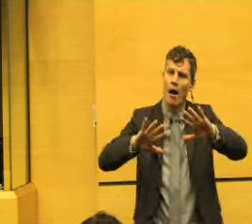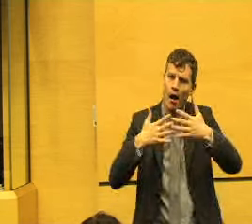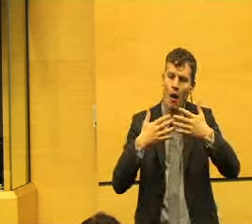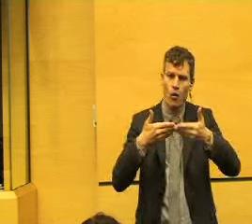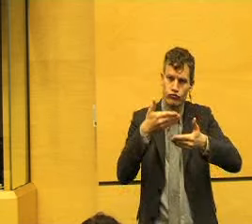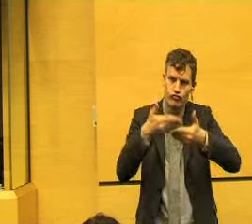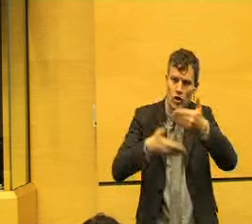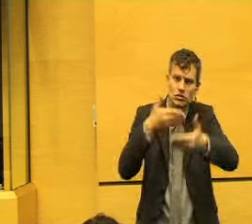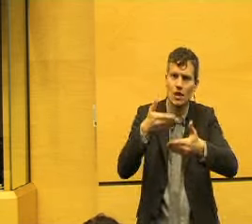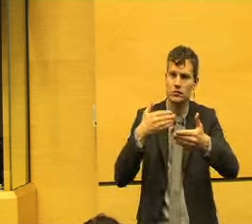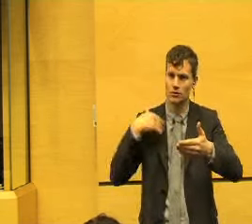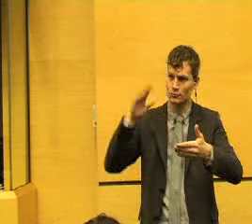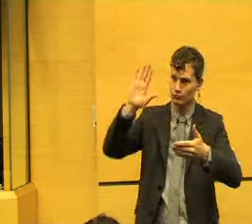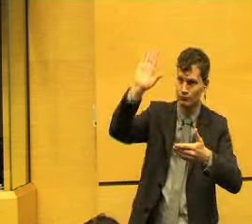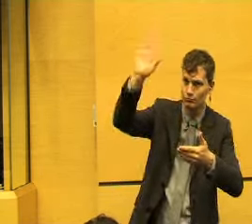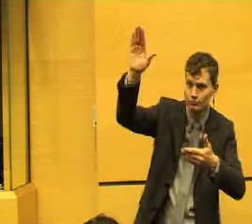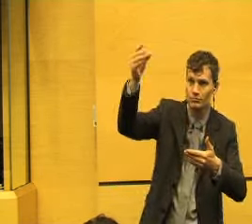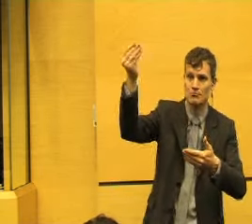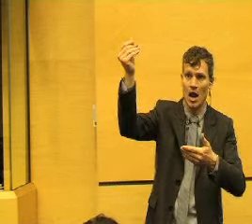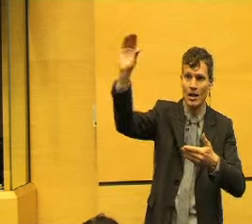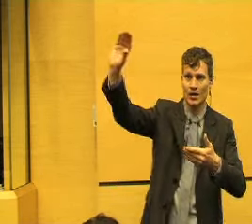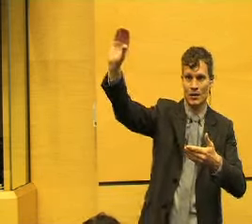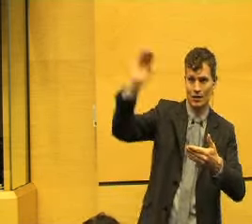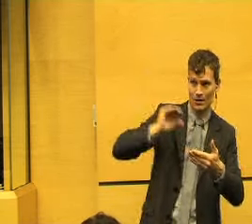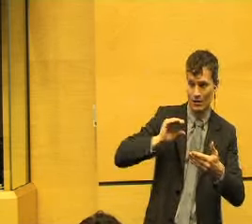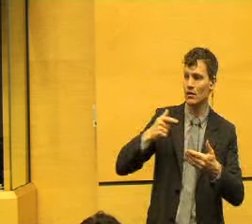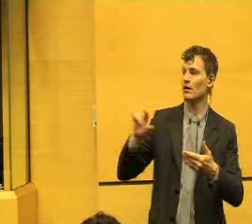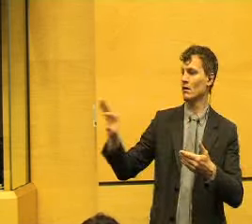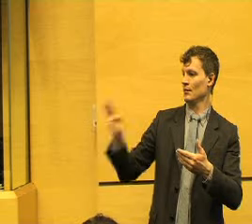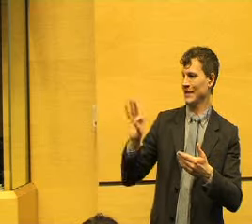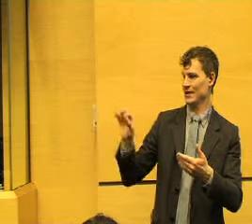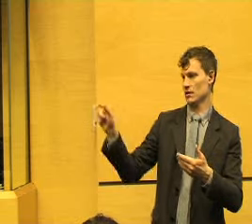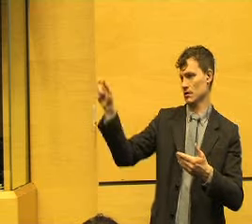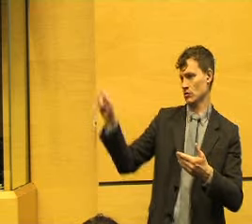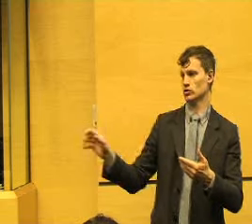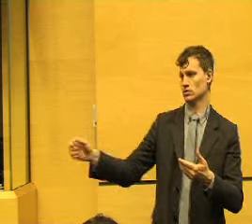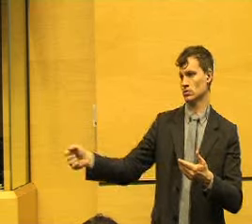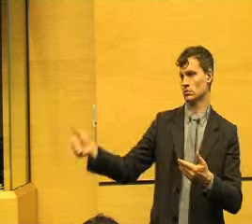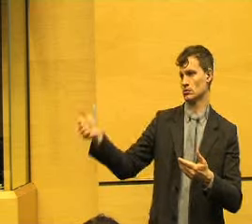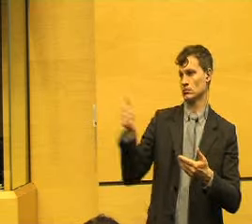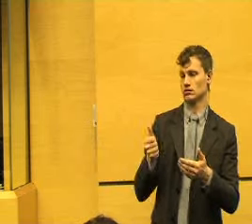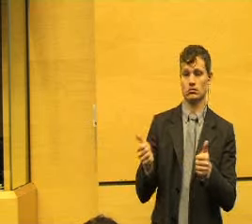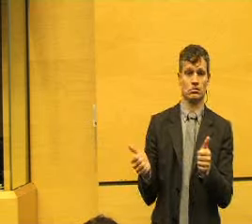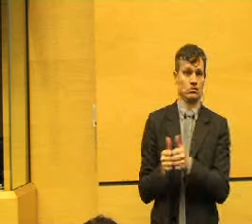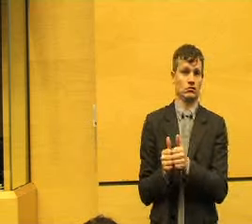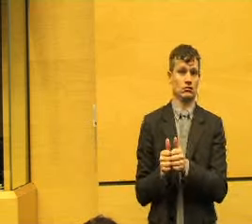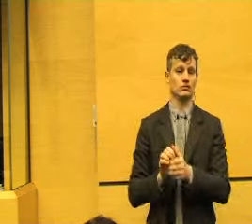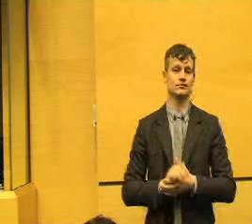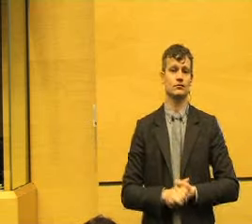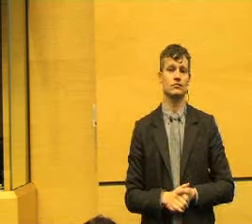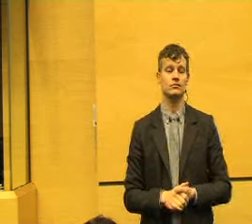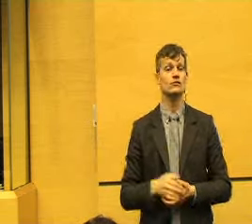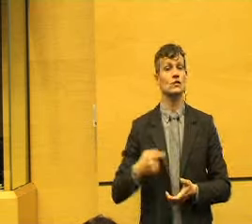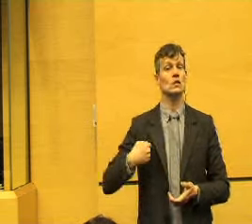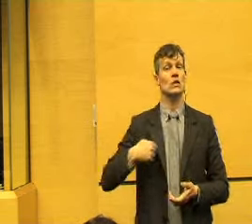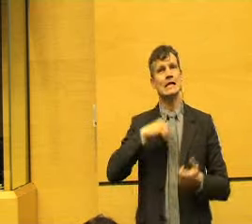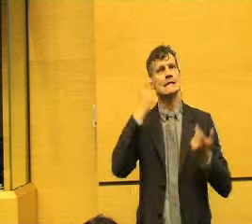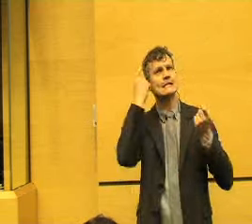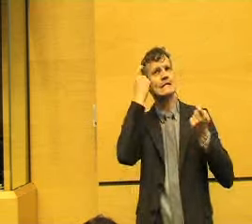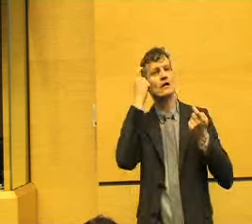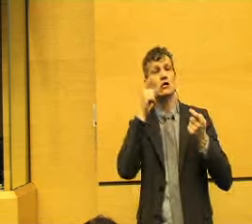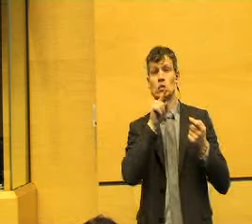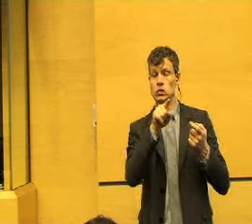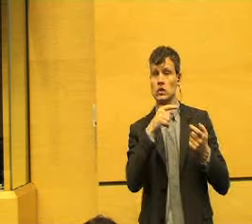Chair, Department of Empowerment of Persons with Disability will consider the possibility of